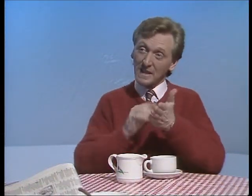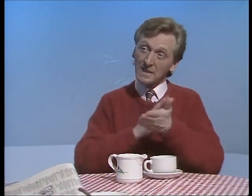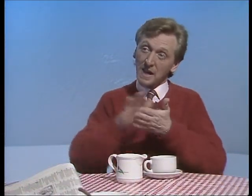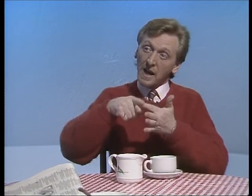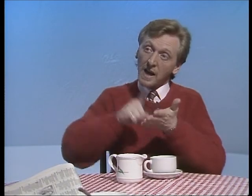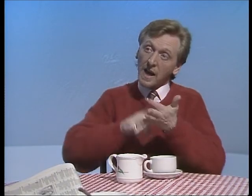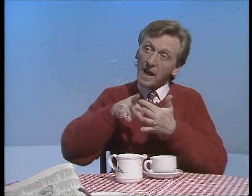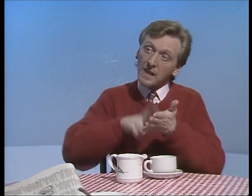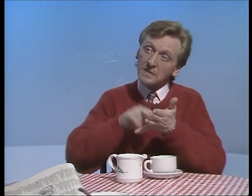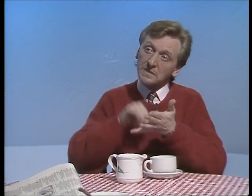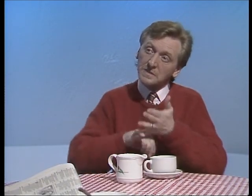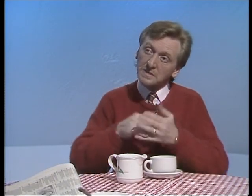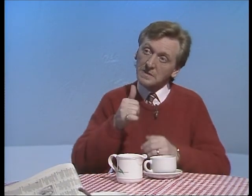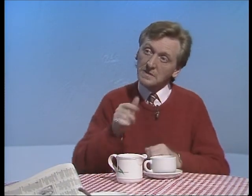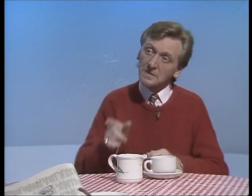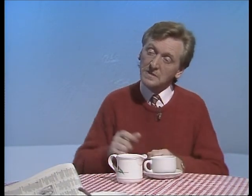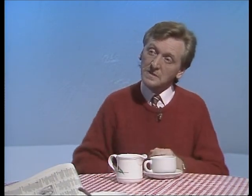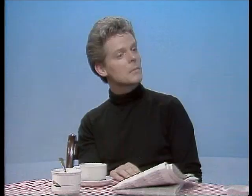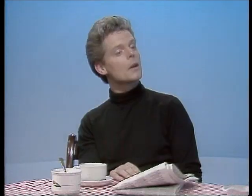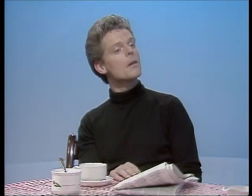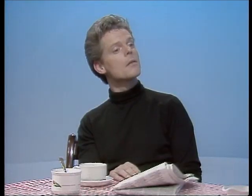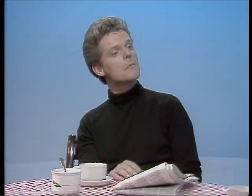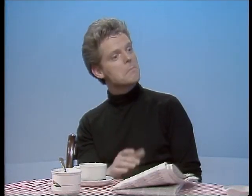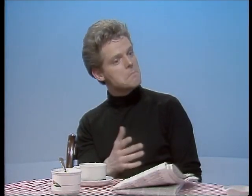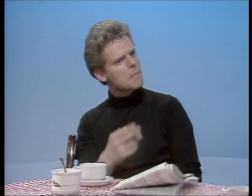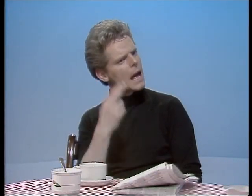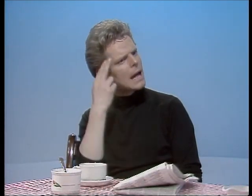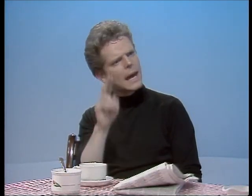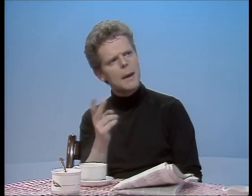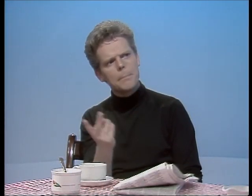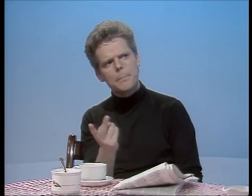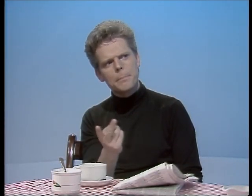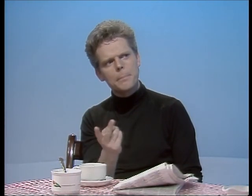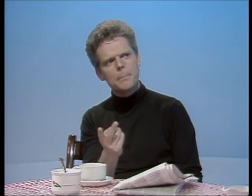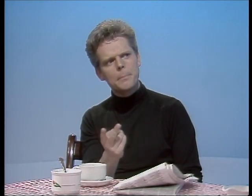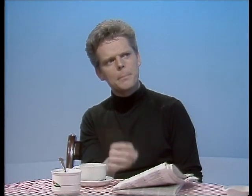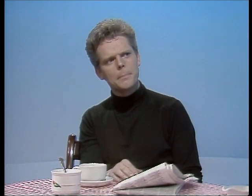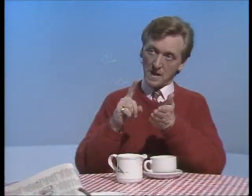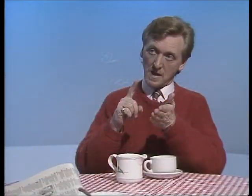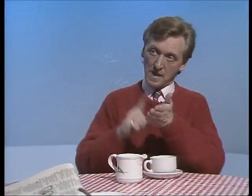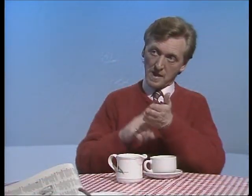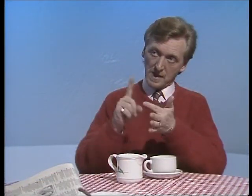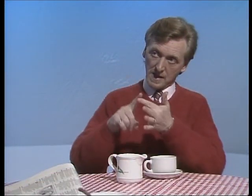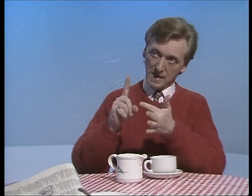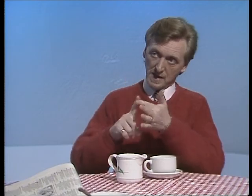Well, they live in St. Helens. Do you know it? What's their name? Lee.